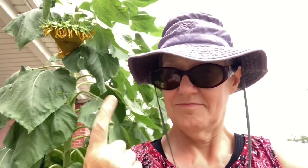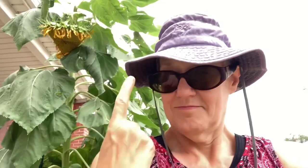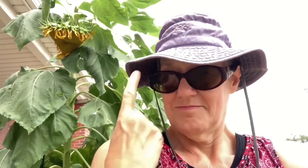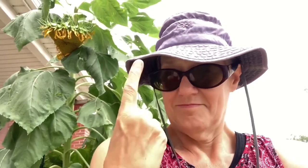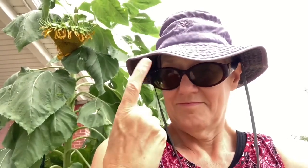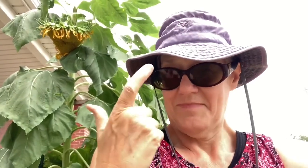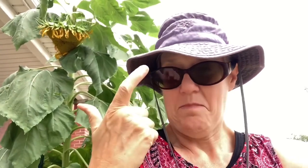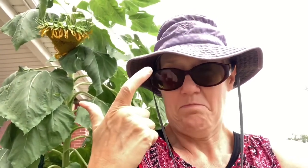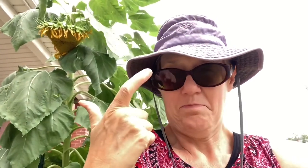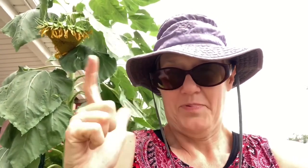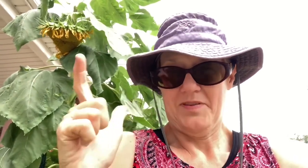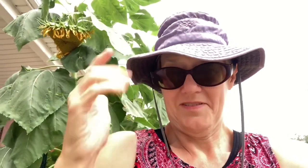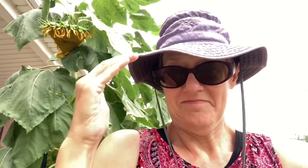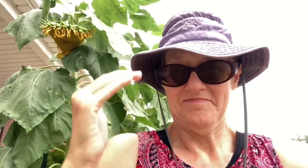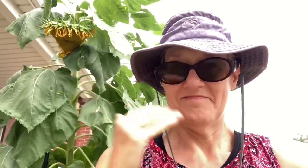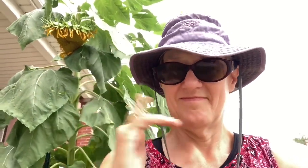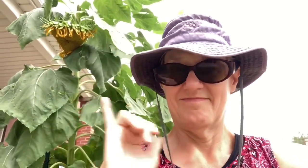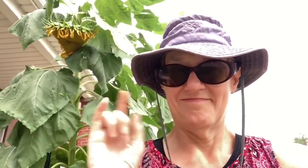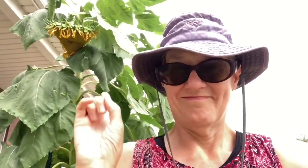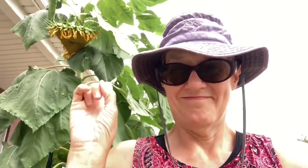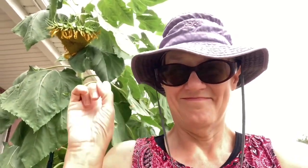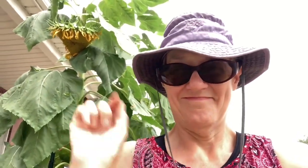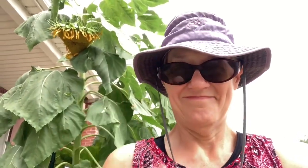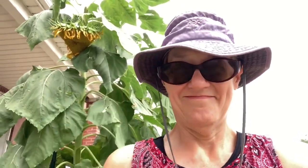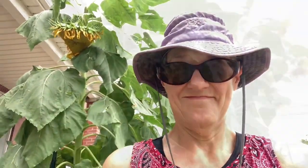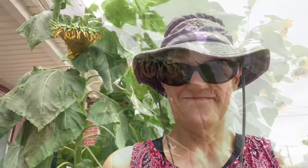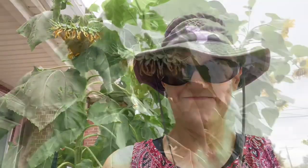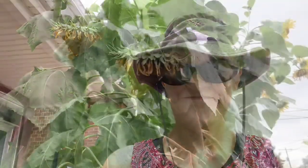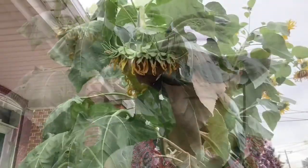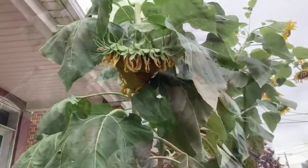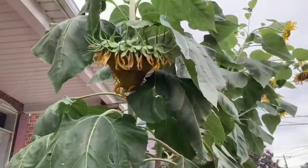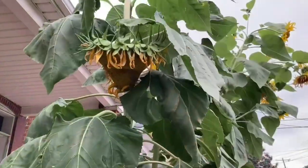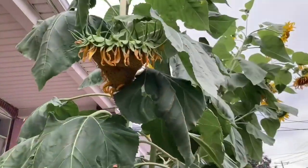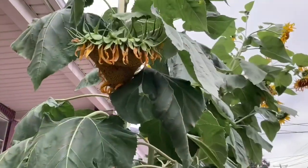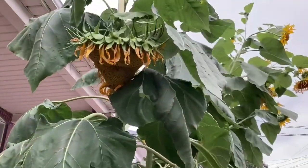So mammoth sunflowers should have 1 big head each, like this one.